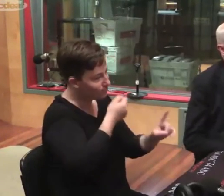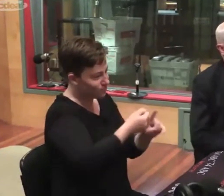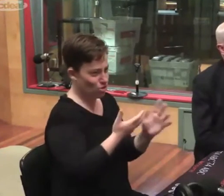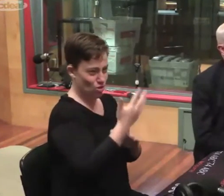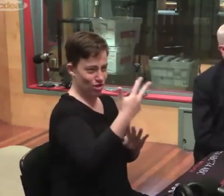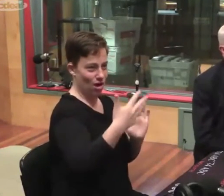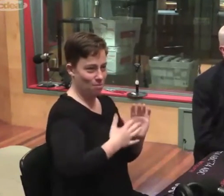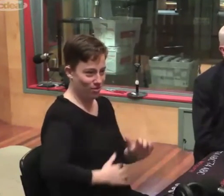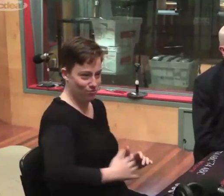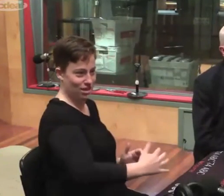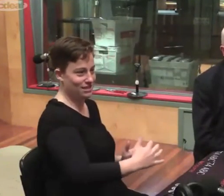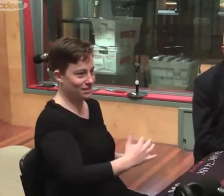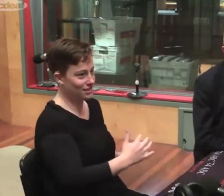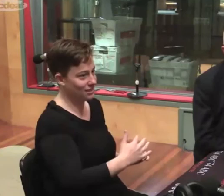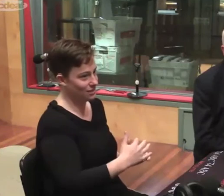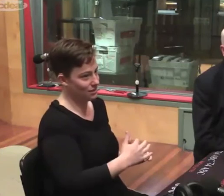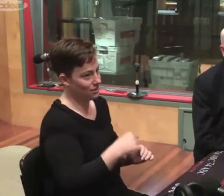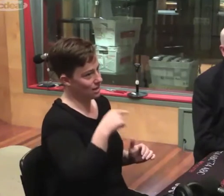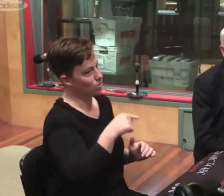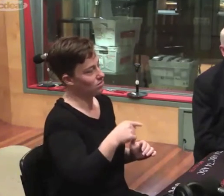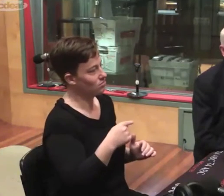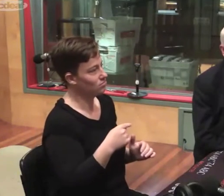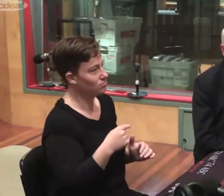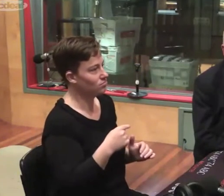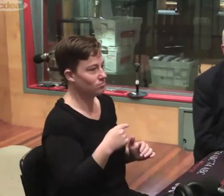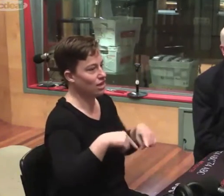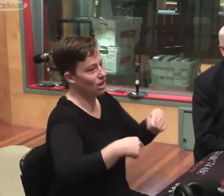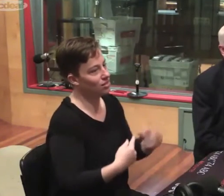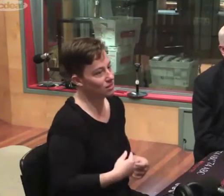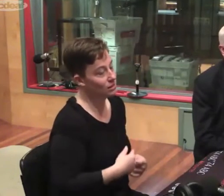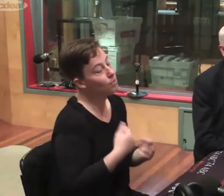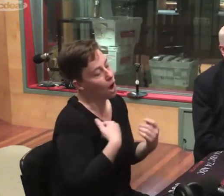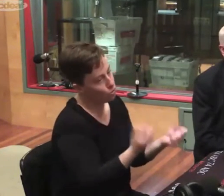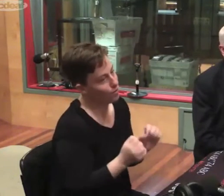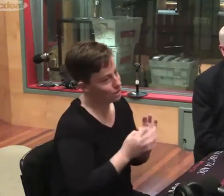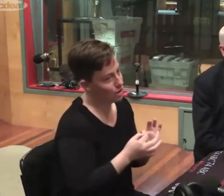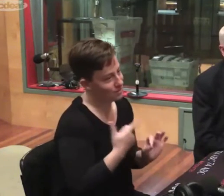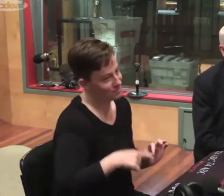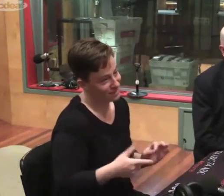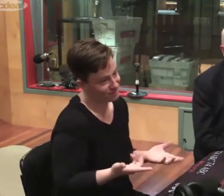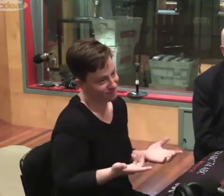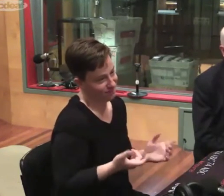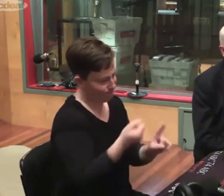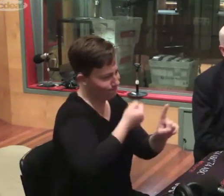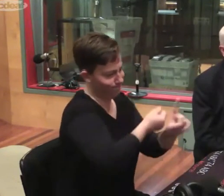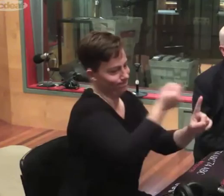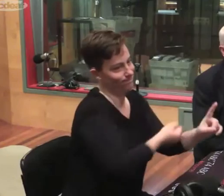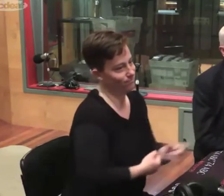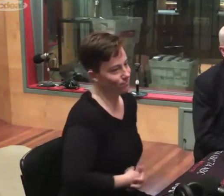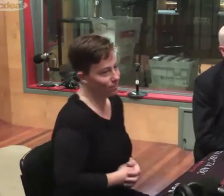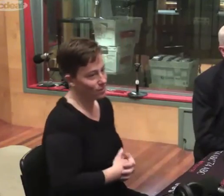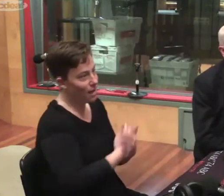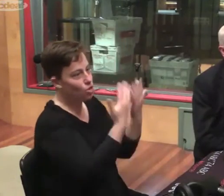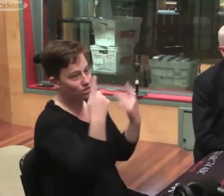coherent to lip read through that process. You know, I've been pregnant for 9 months and that was a really stressful time and a really challenging time. I did